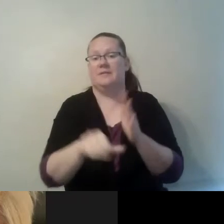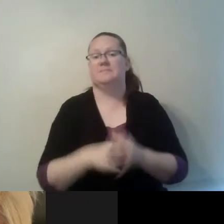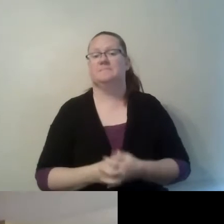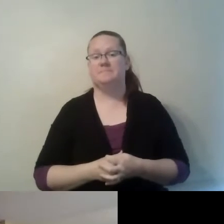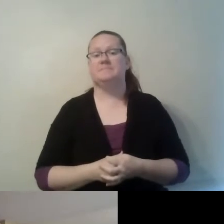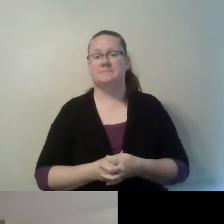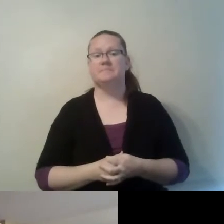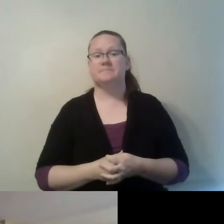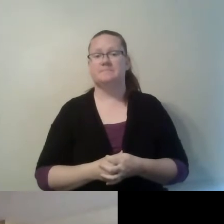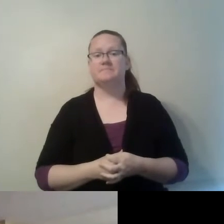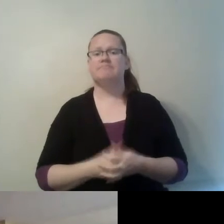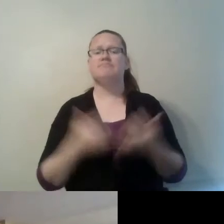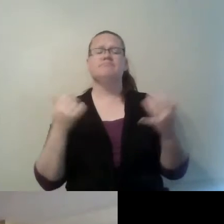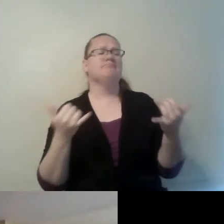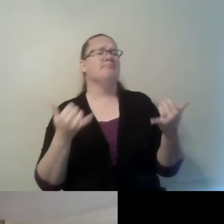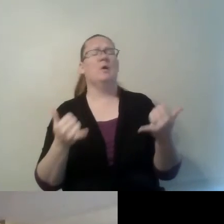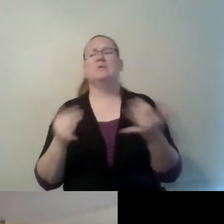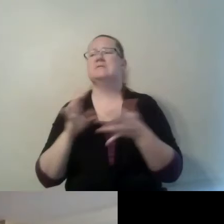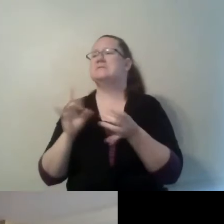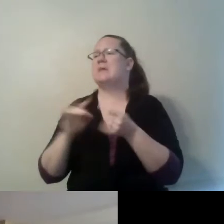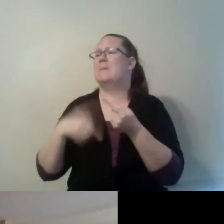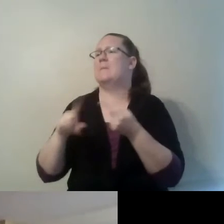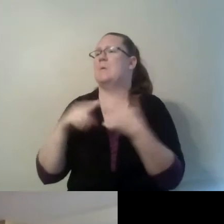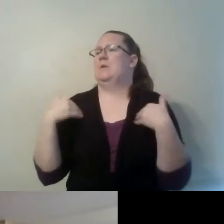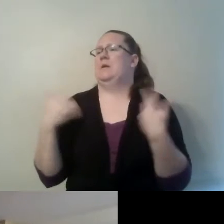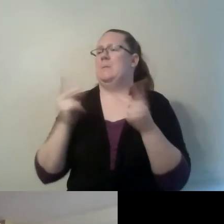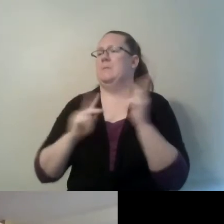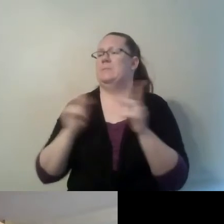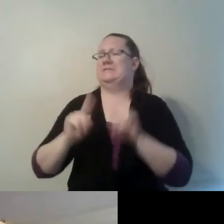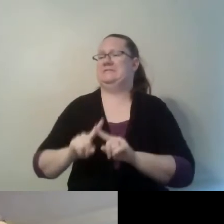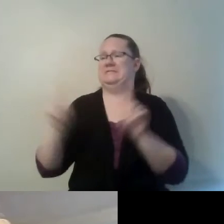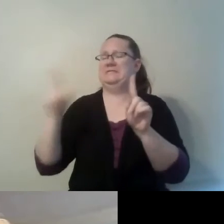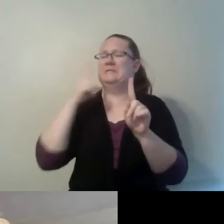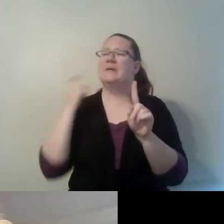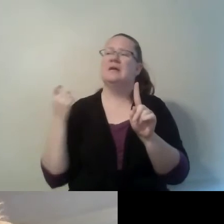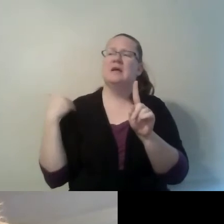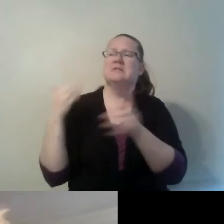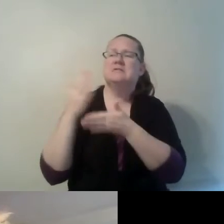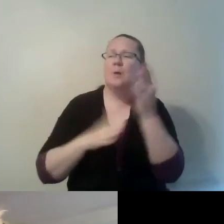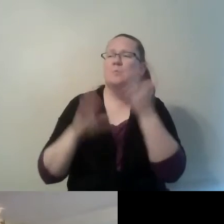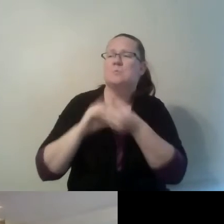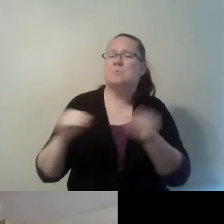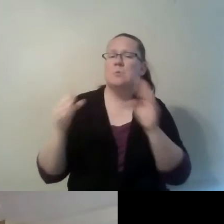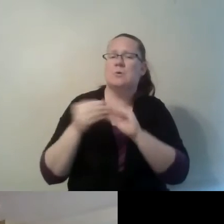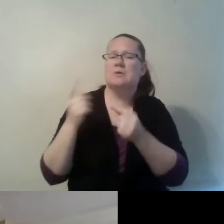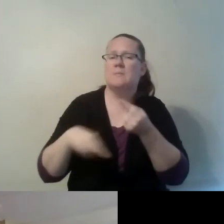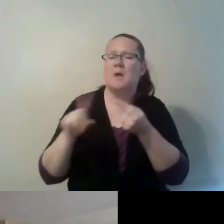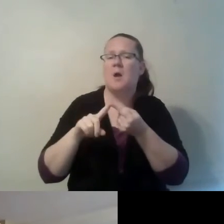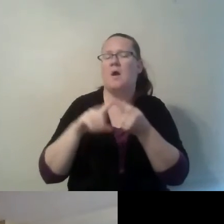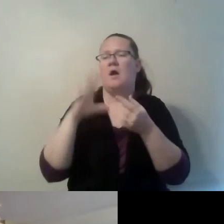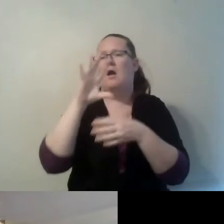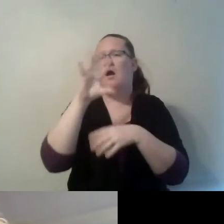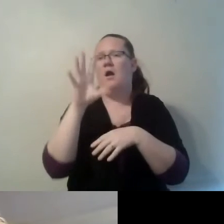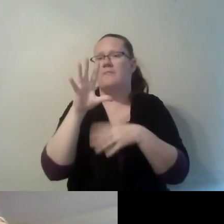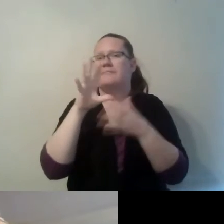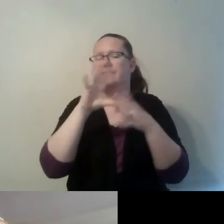Let's talk about young people in a different way for just a moment, because there have been some stories in the media about African American boys